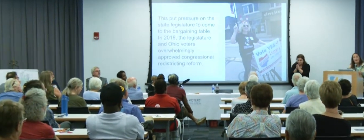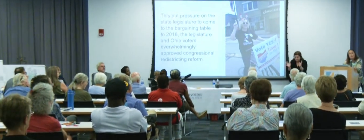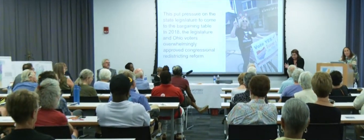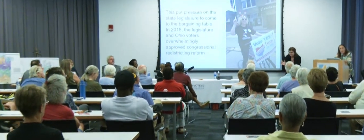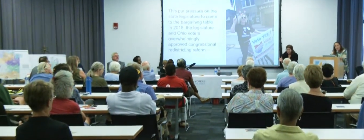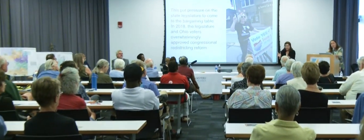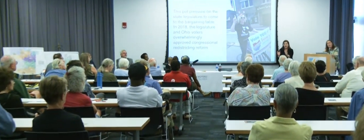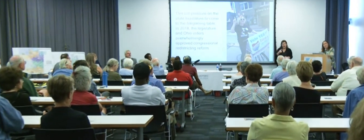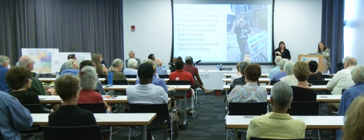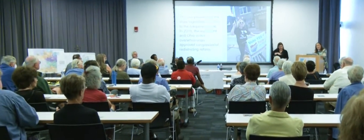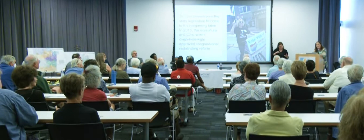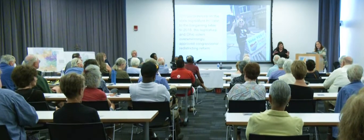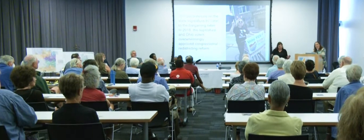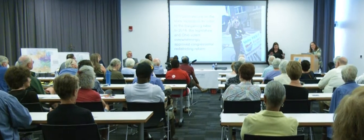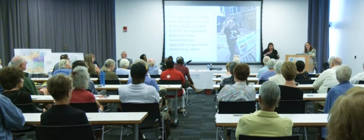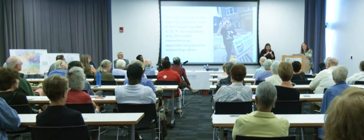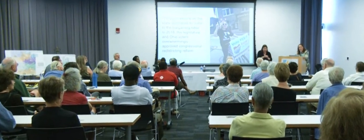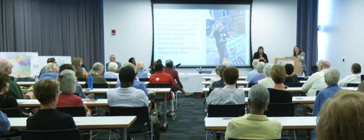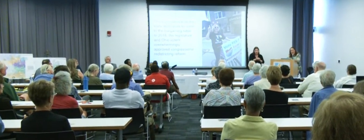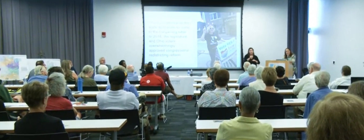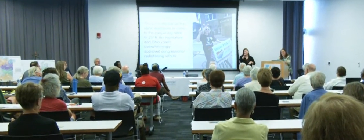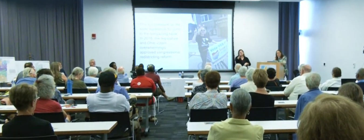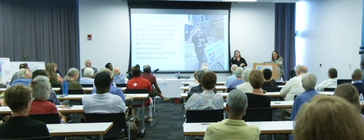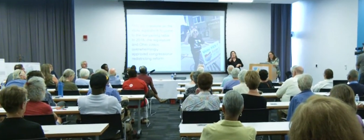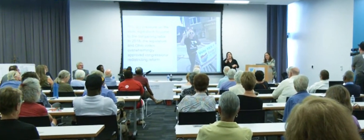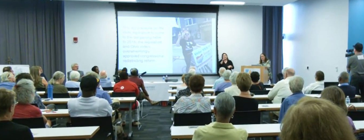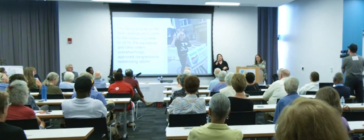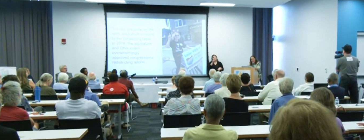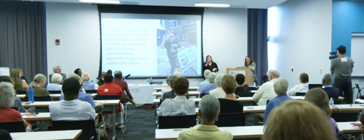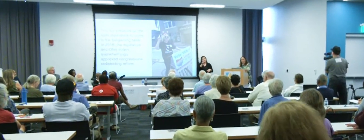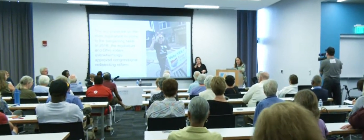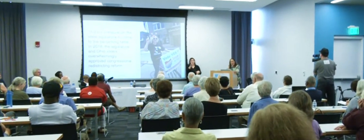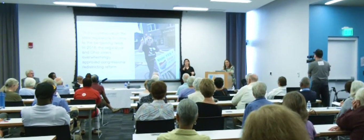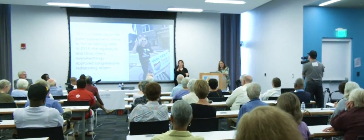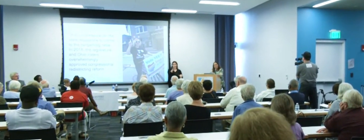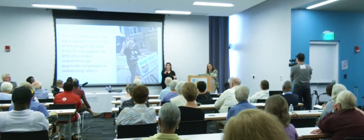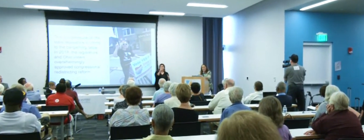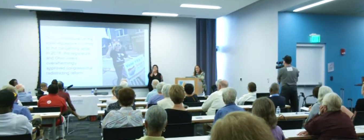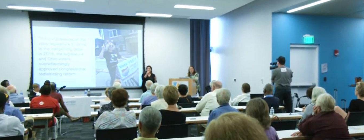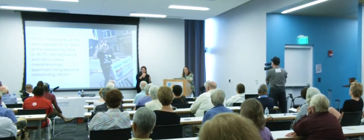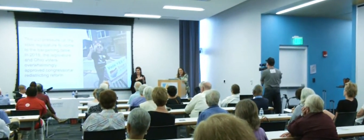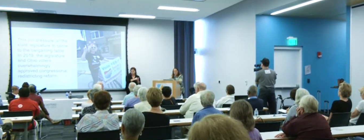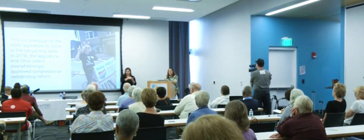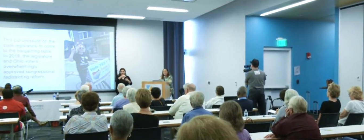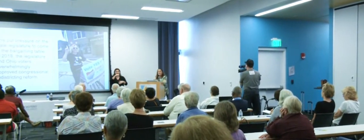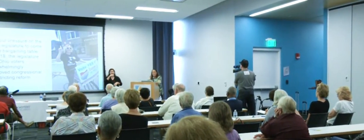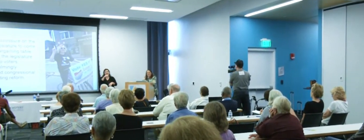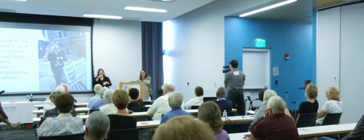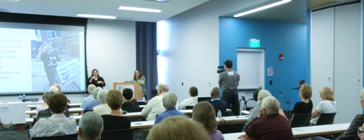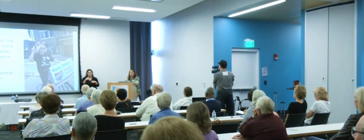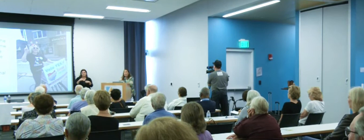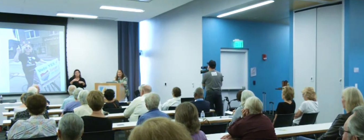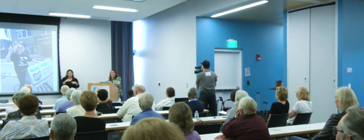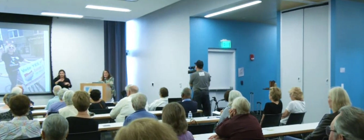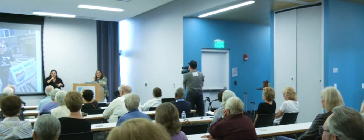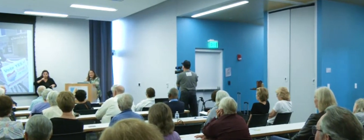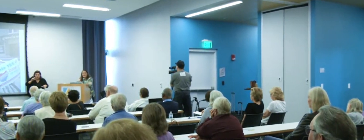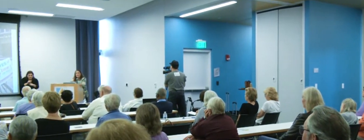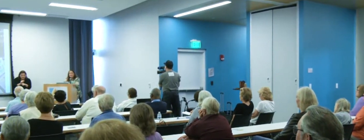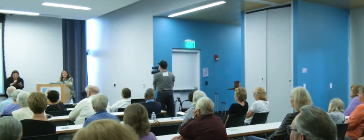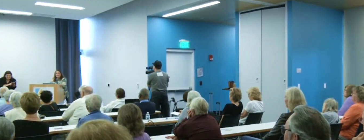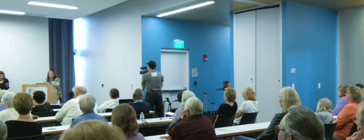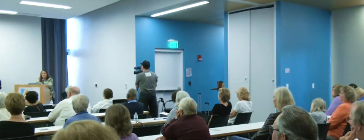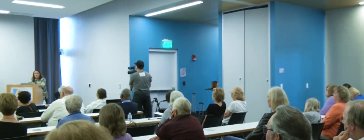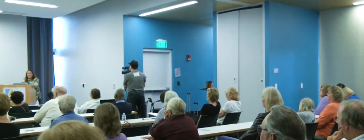did that with 250,000 valid signatures from Ohio. Like, think about that again. We did